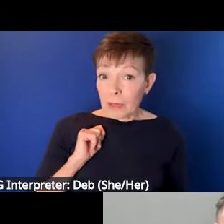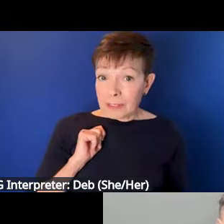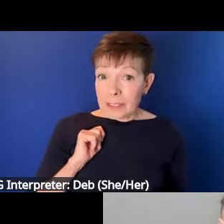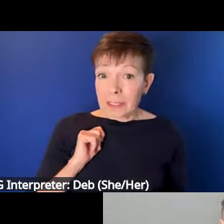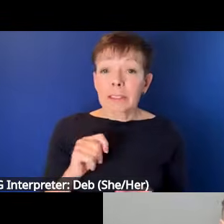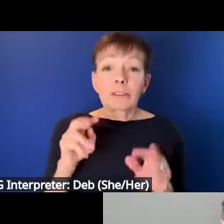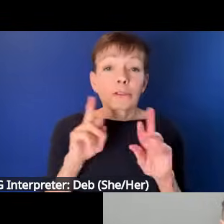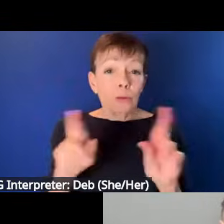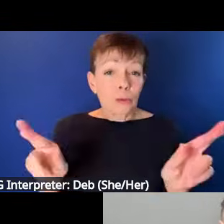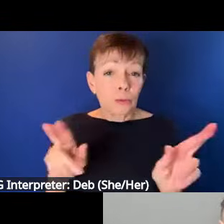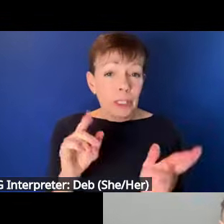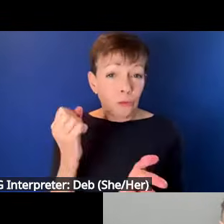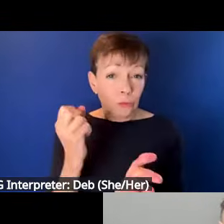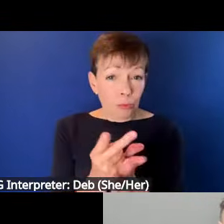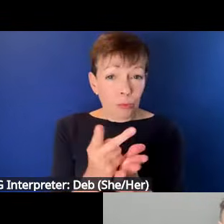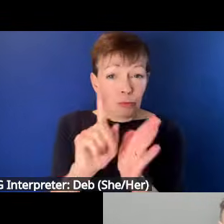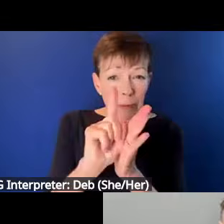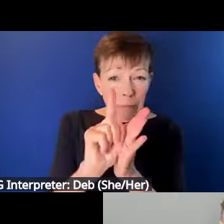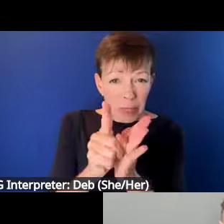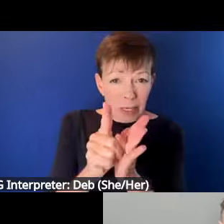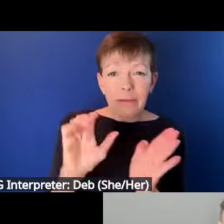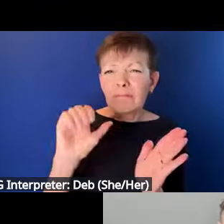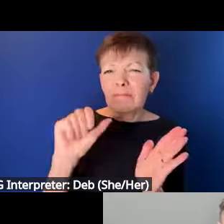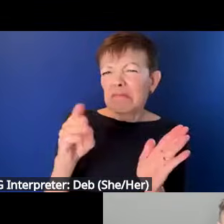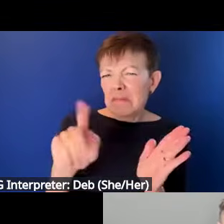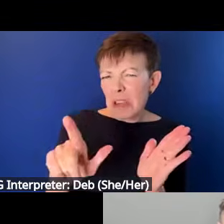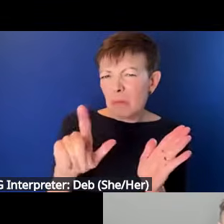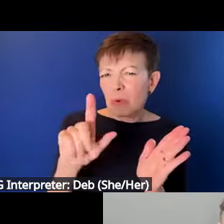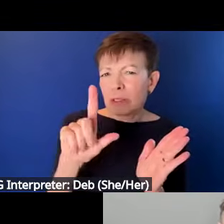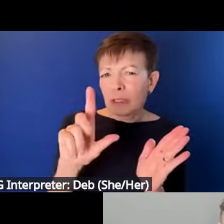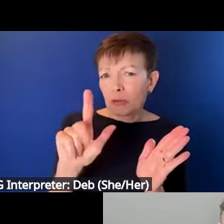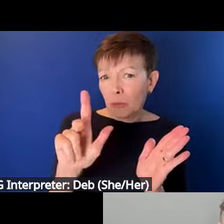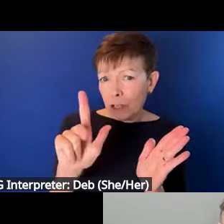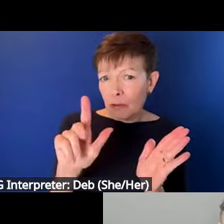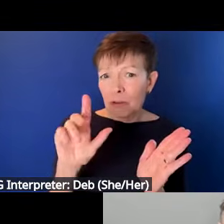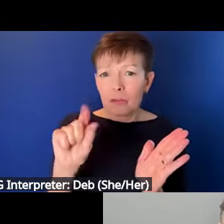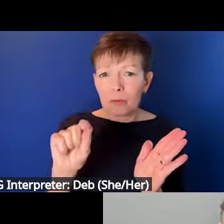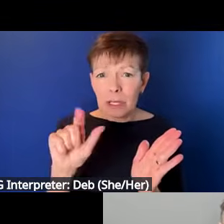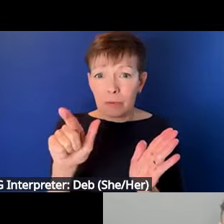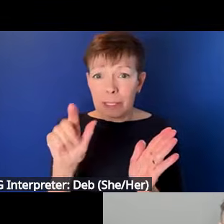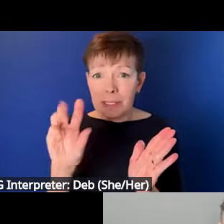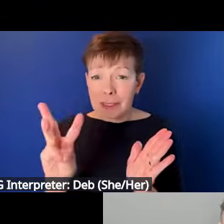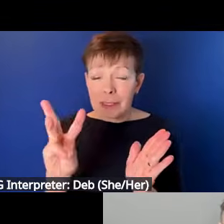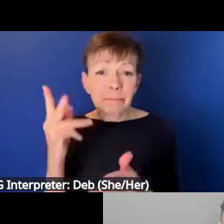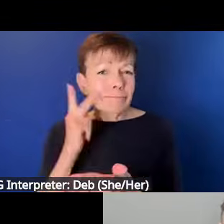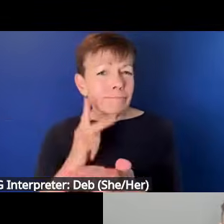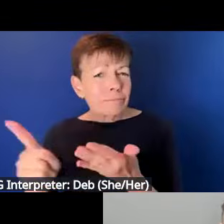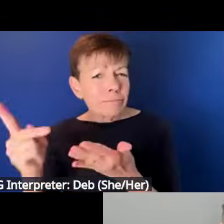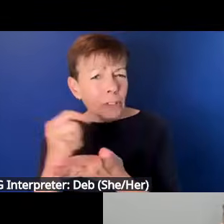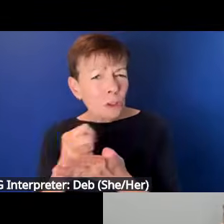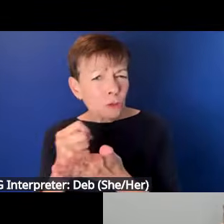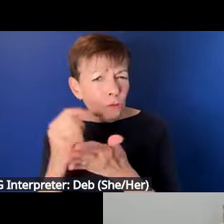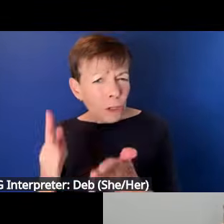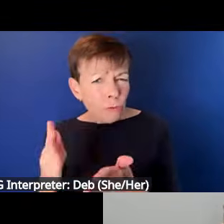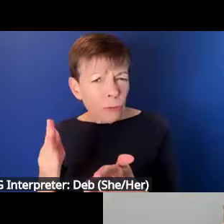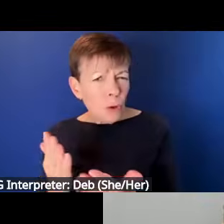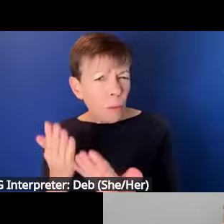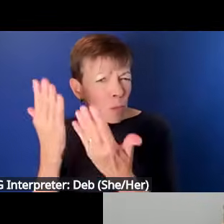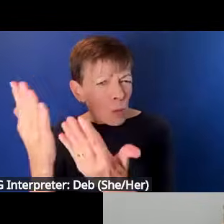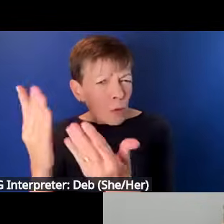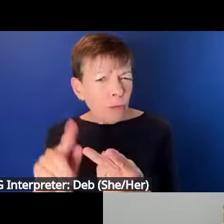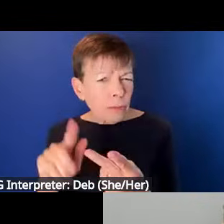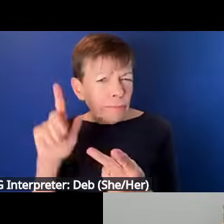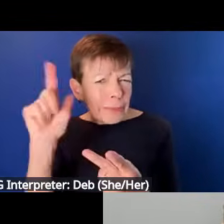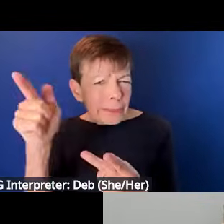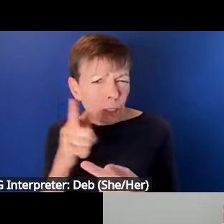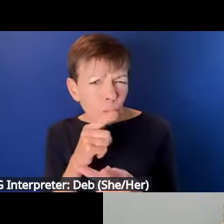the minutes of the April 2026 regular board meeting. Secretary Treasurer, would you just remind me if we had a mover and a seconder? I